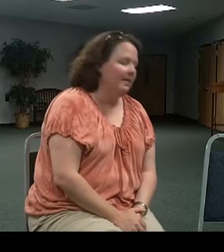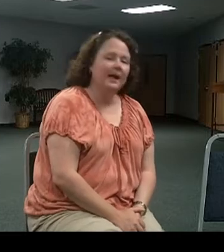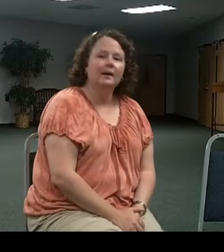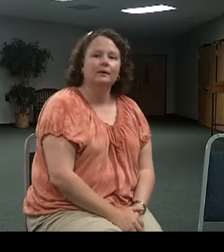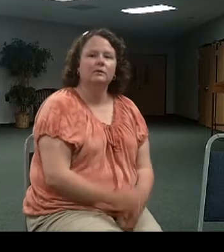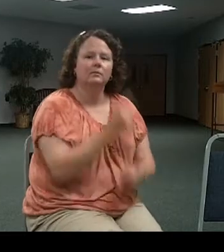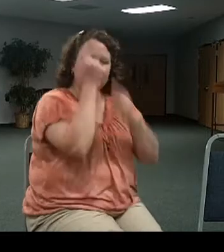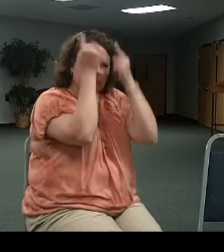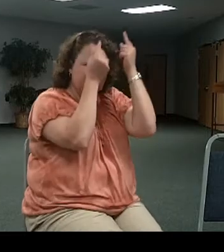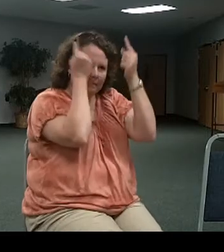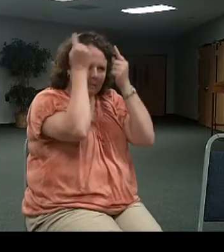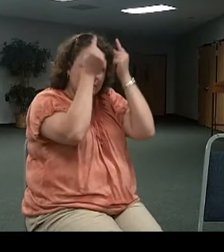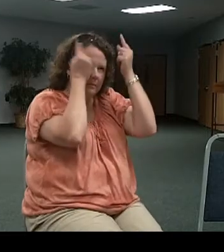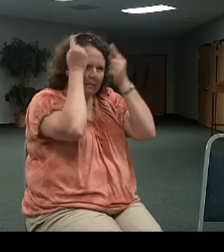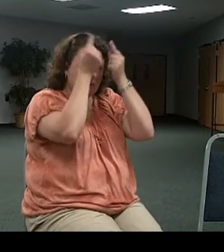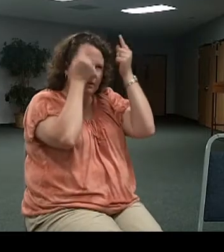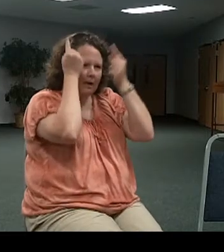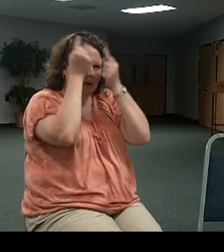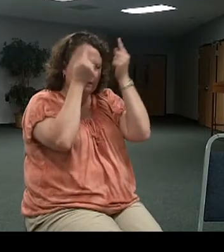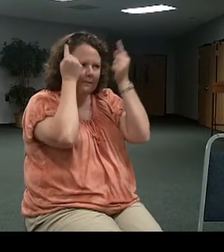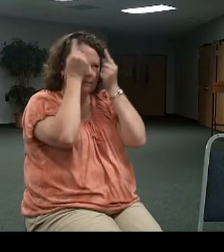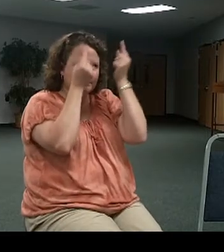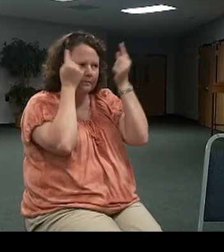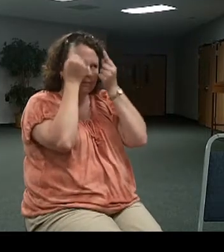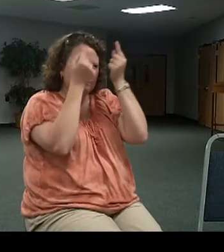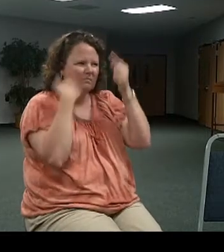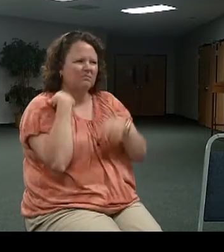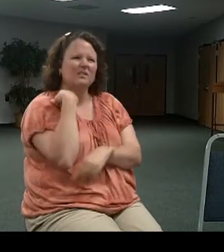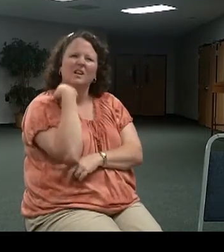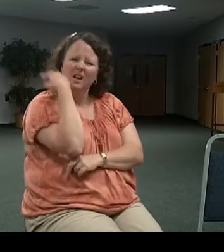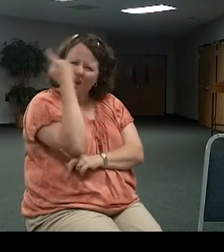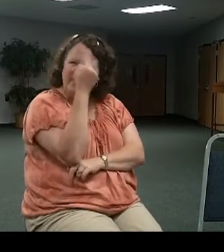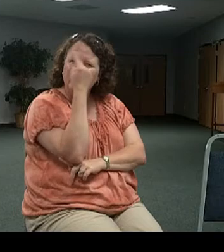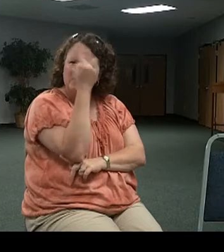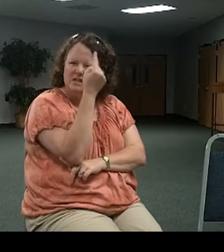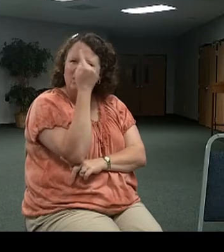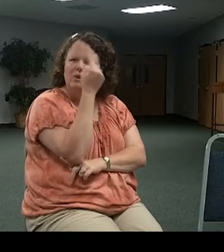Think. Think. I think so.